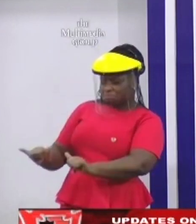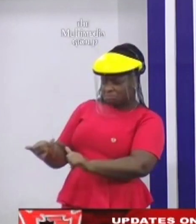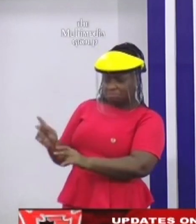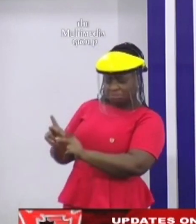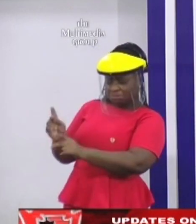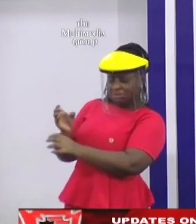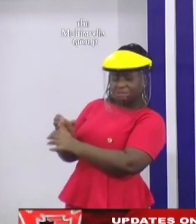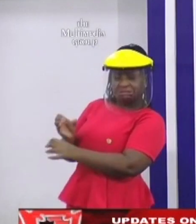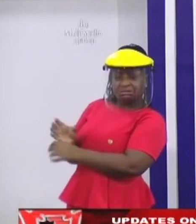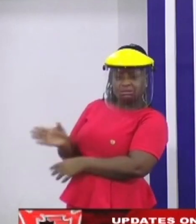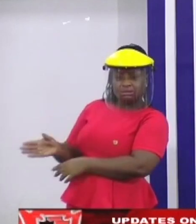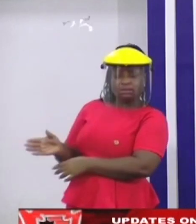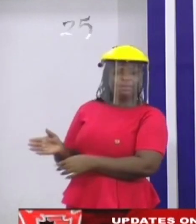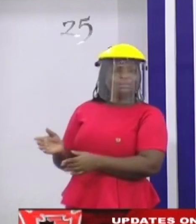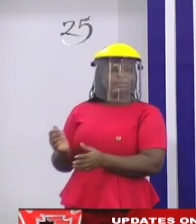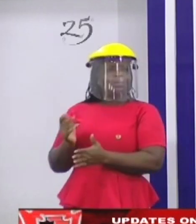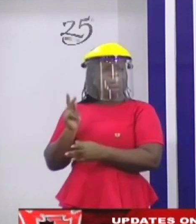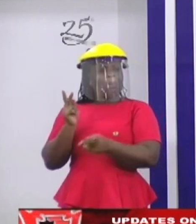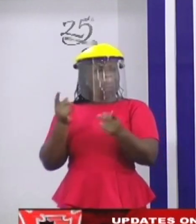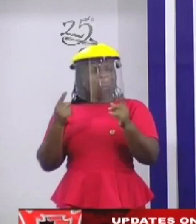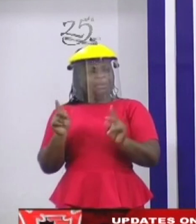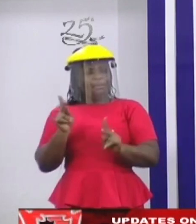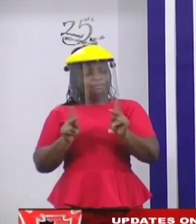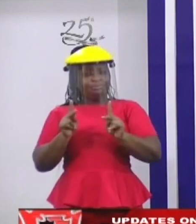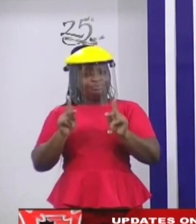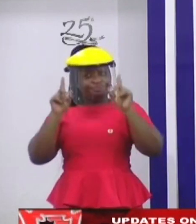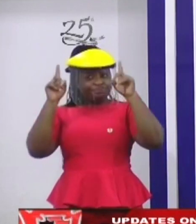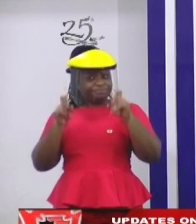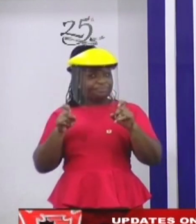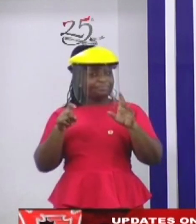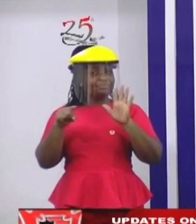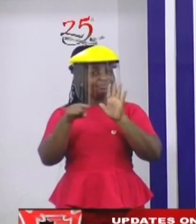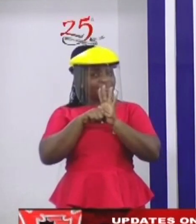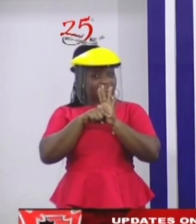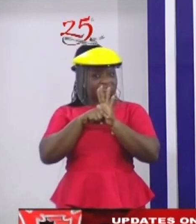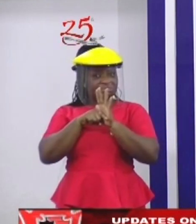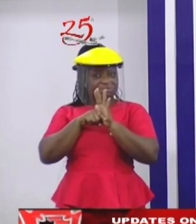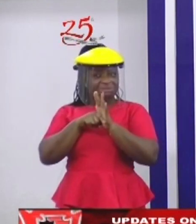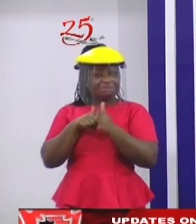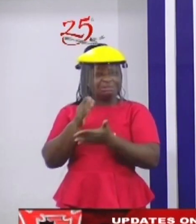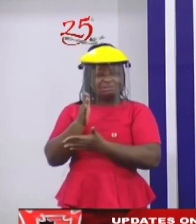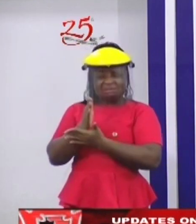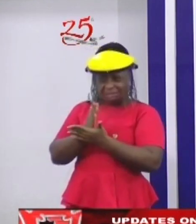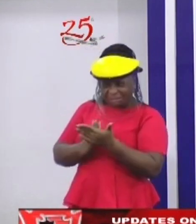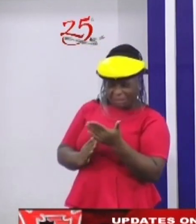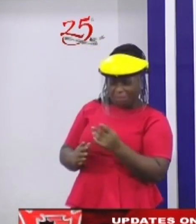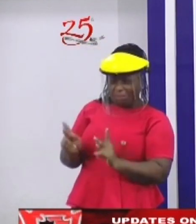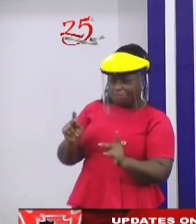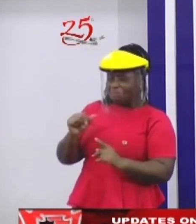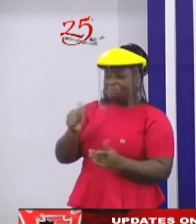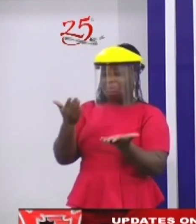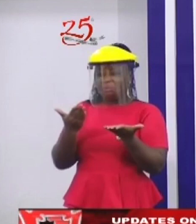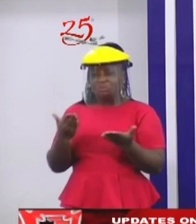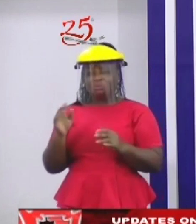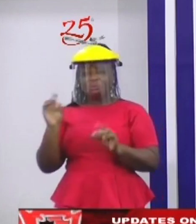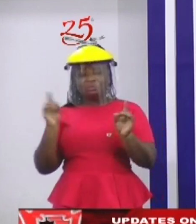care. And also, when people have tested negative, there's some reluctance in having the second test. And so,